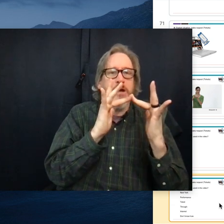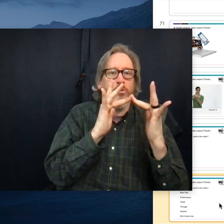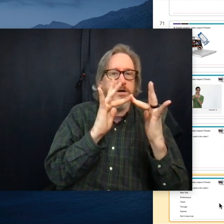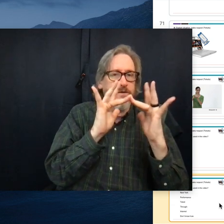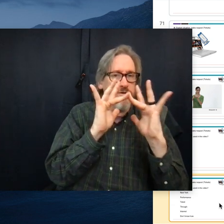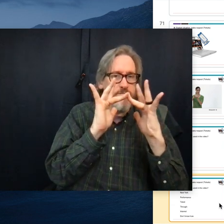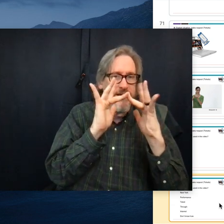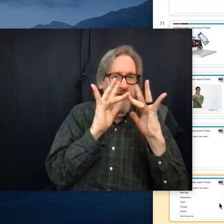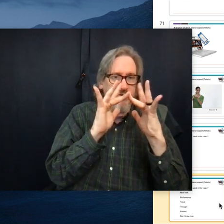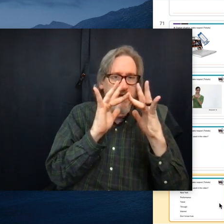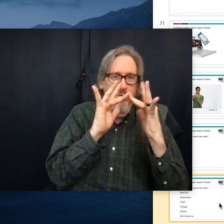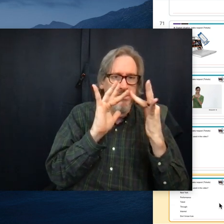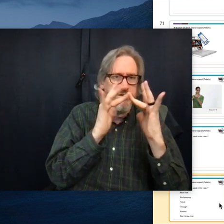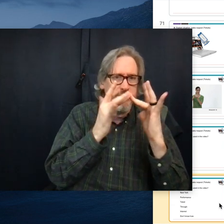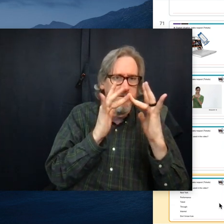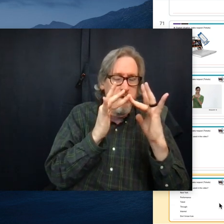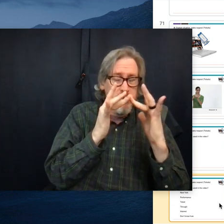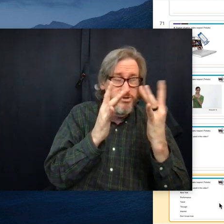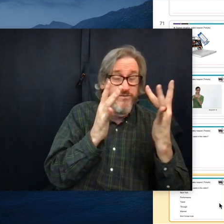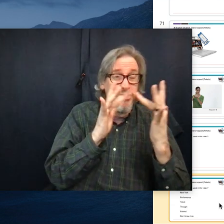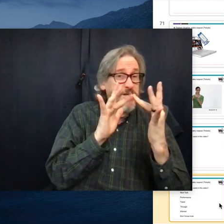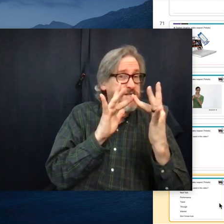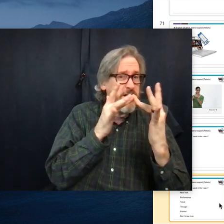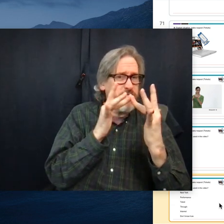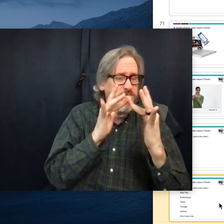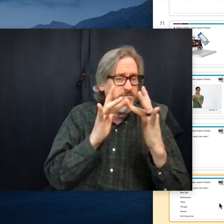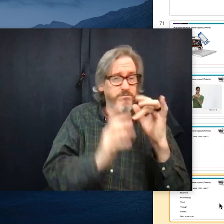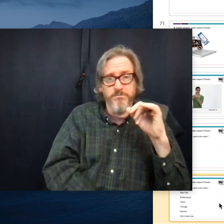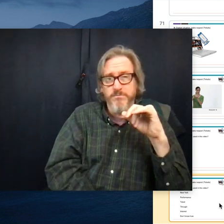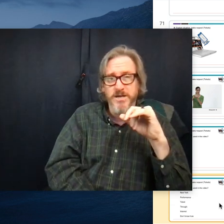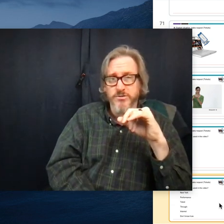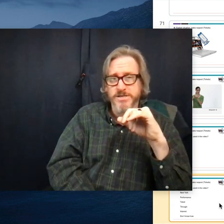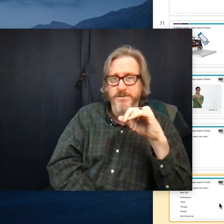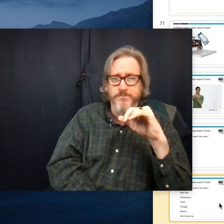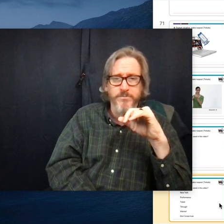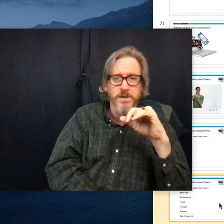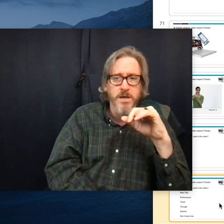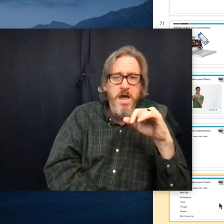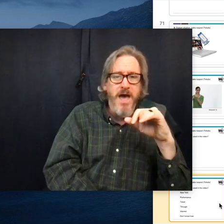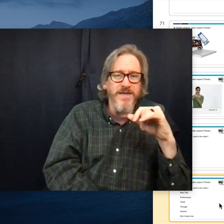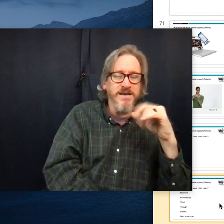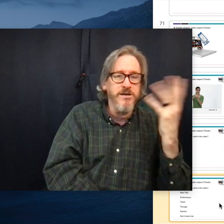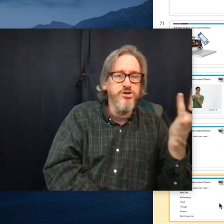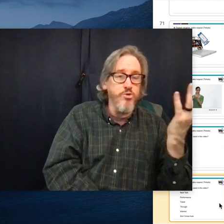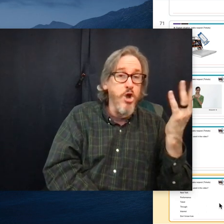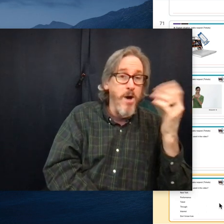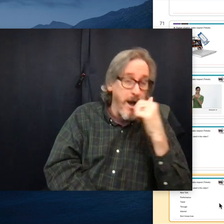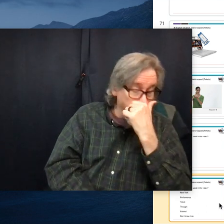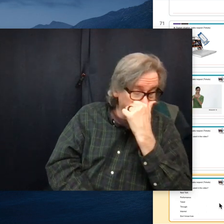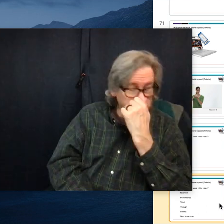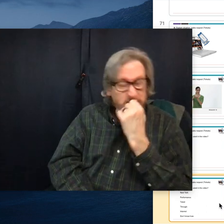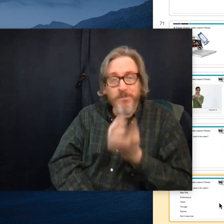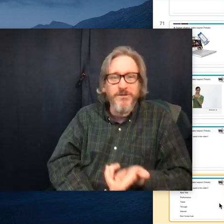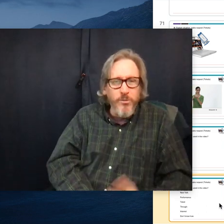at home, people will go, 16 again, huh? Right. So be interesting.